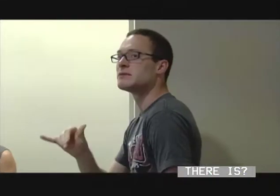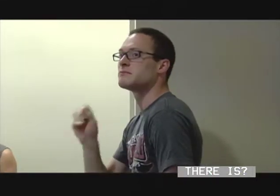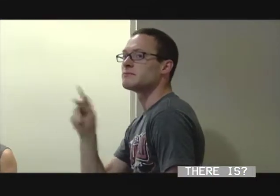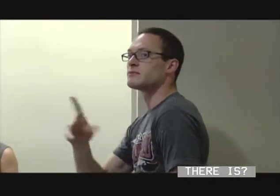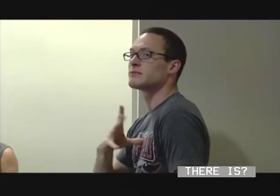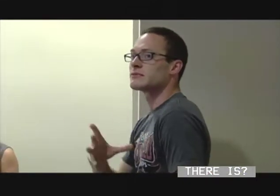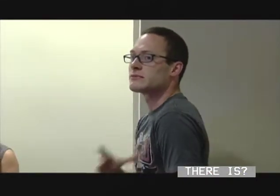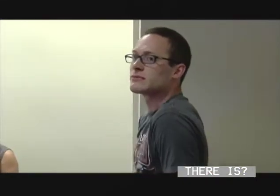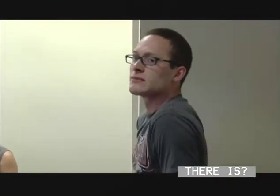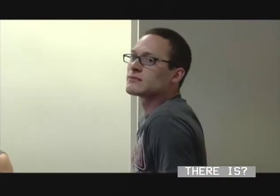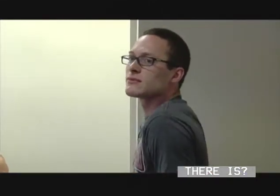There is?